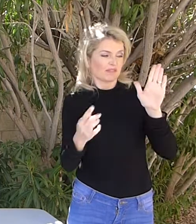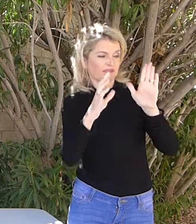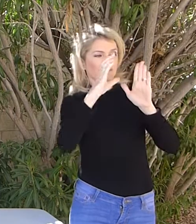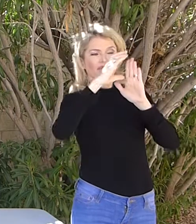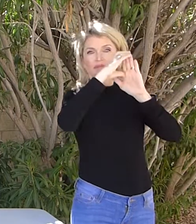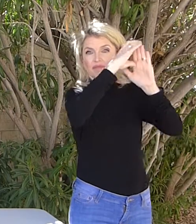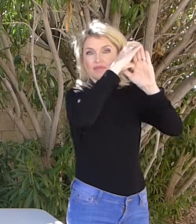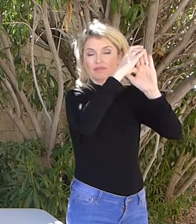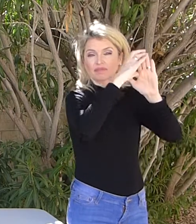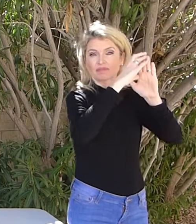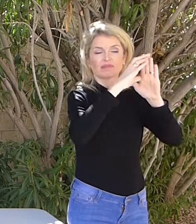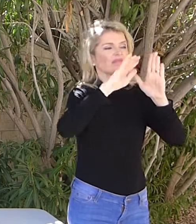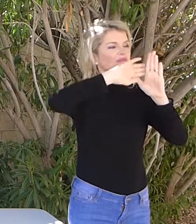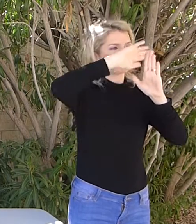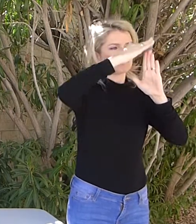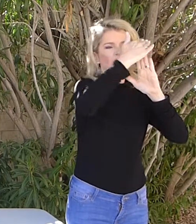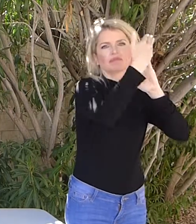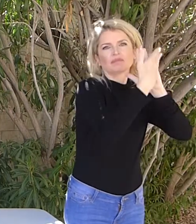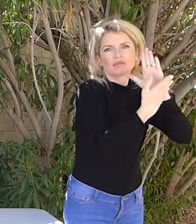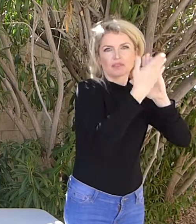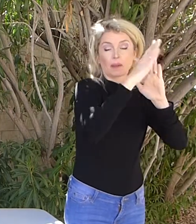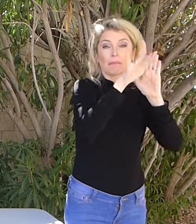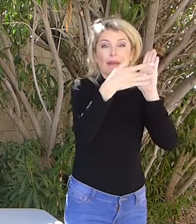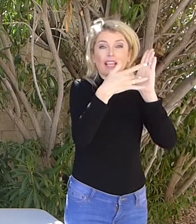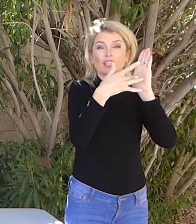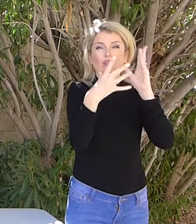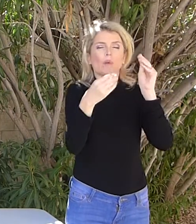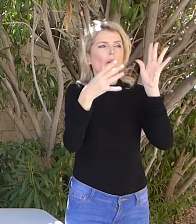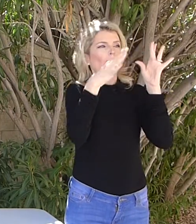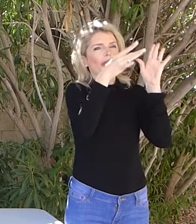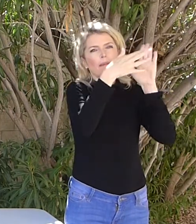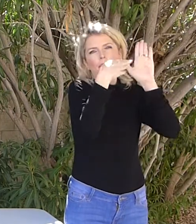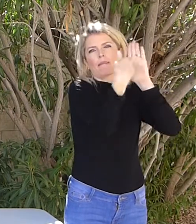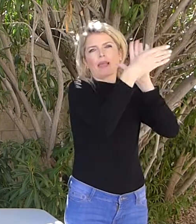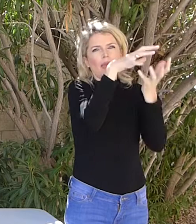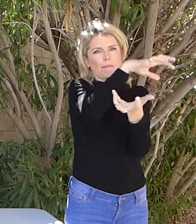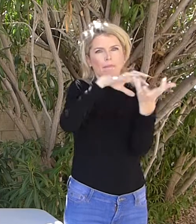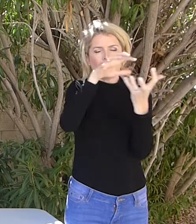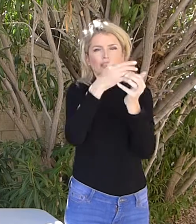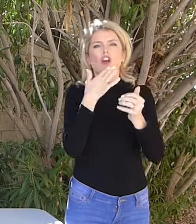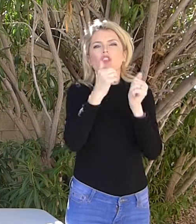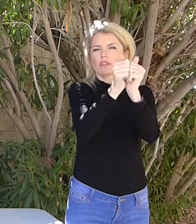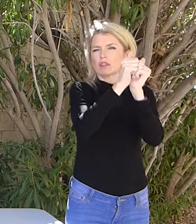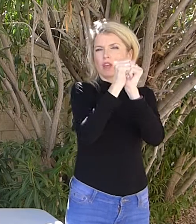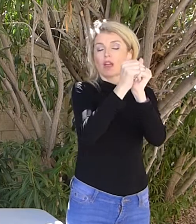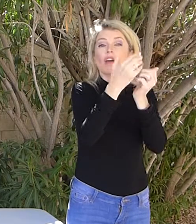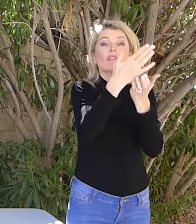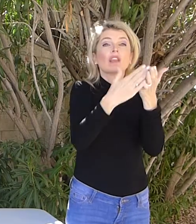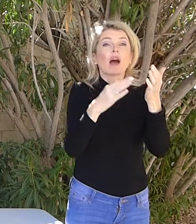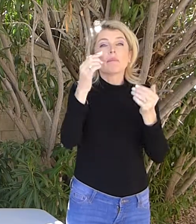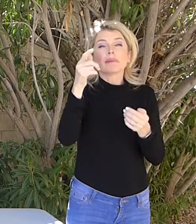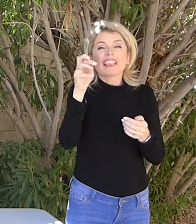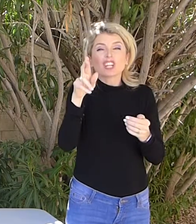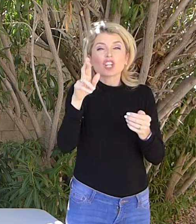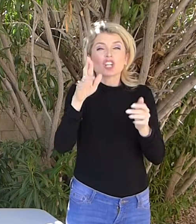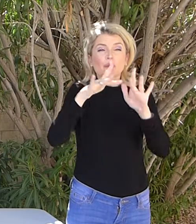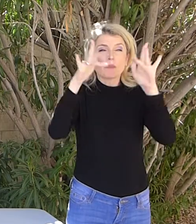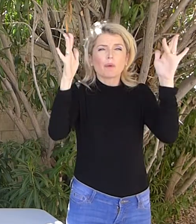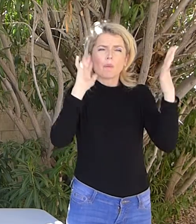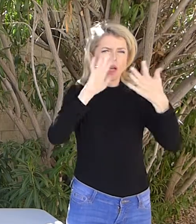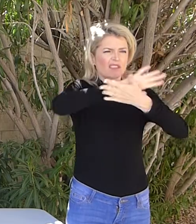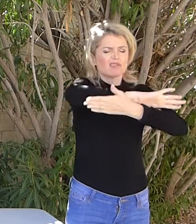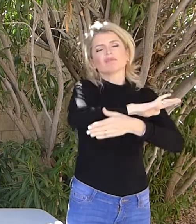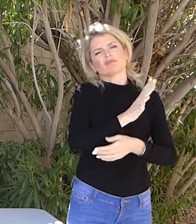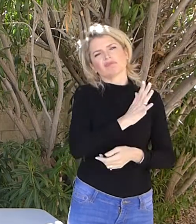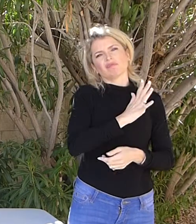the second part. Go around the edges, and when I get to the middle, I'm just going to kind of blend it Some of the glitter is going to get a little covered as I blend,